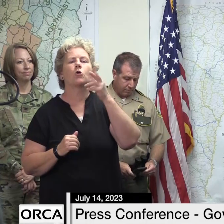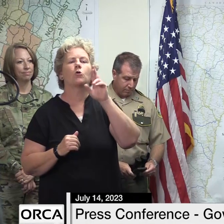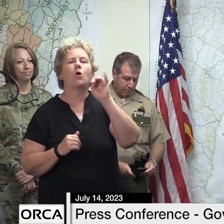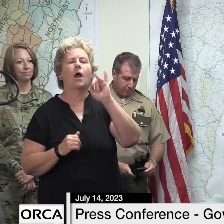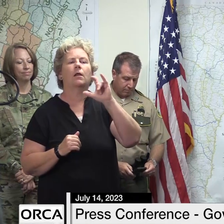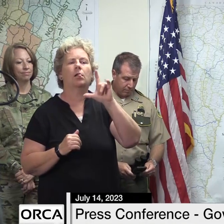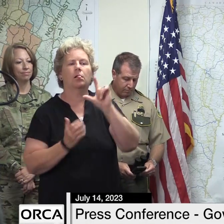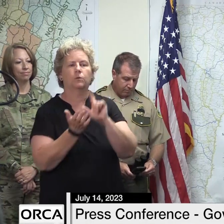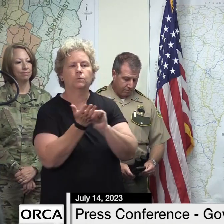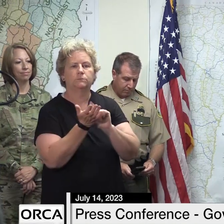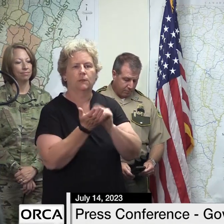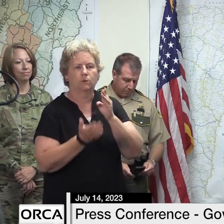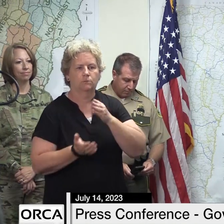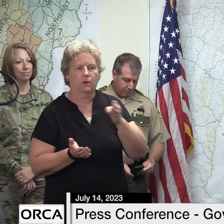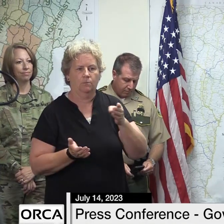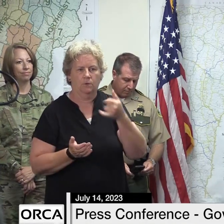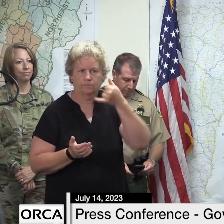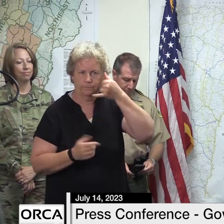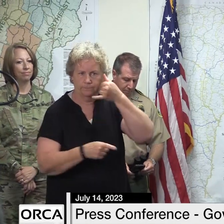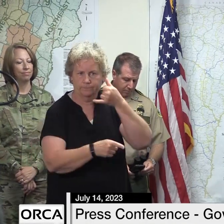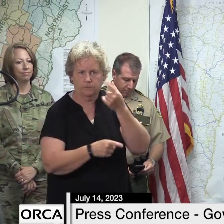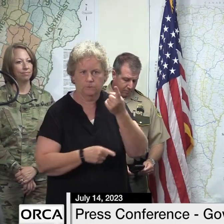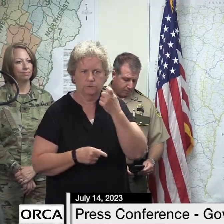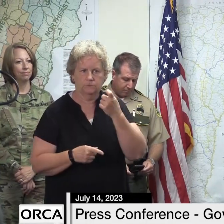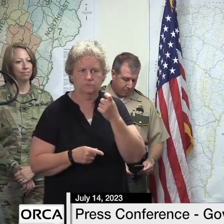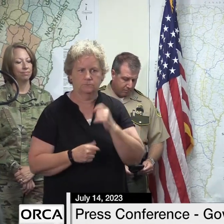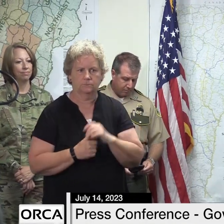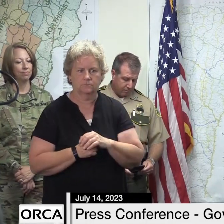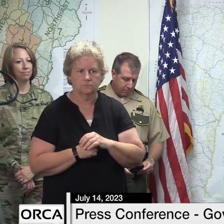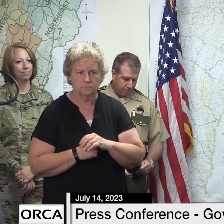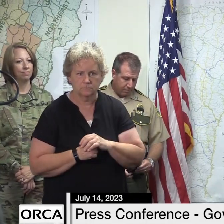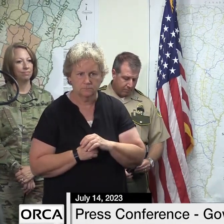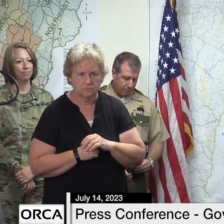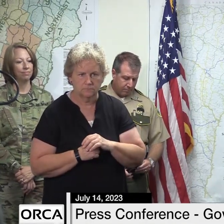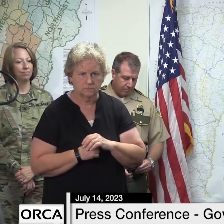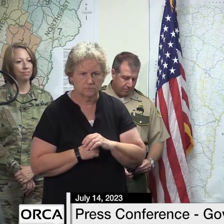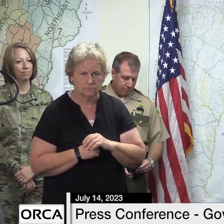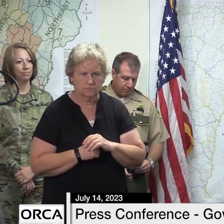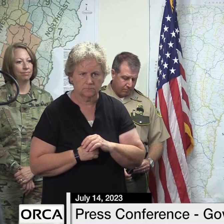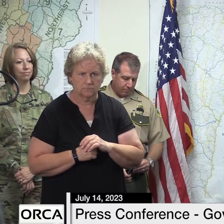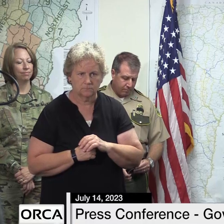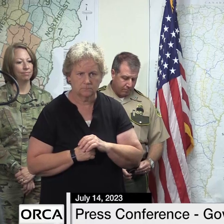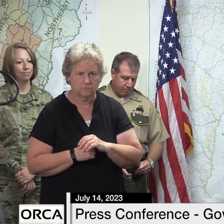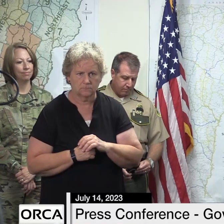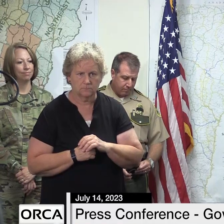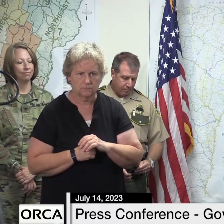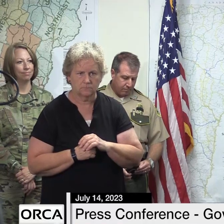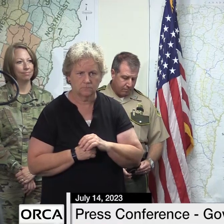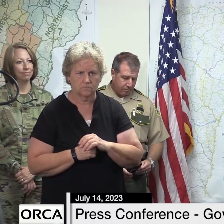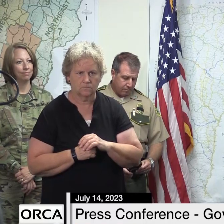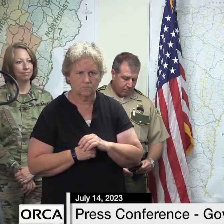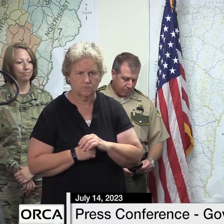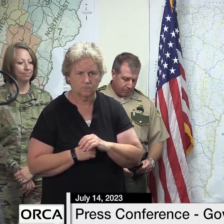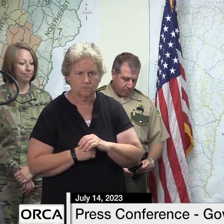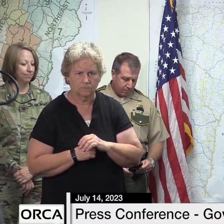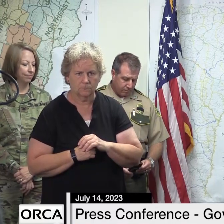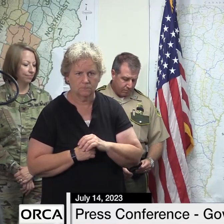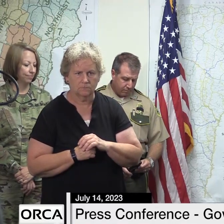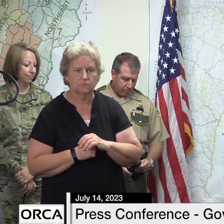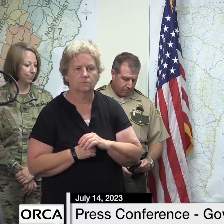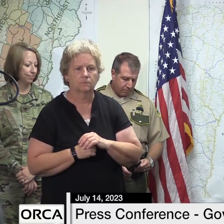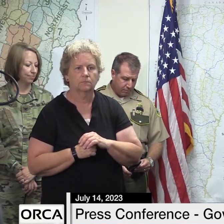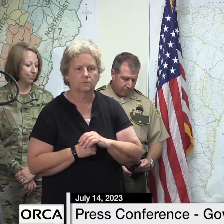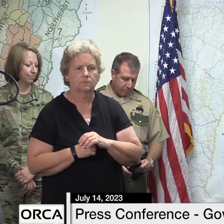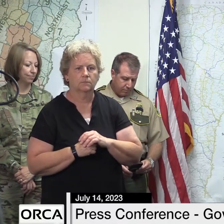Hi, Mark Chronicle, but that's okay. Up here in Orleans County, there are many people who